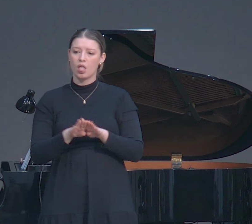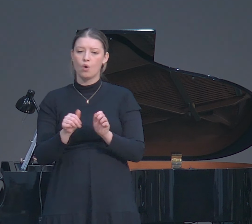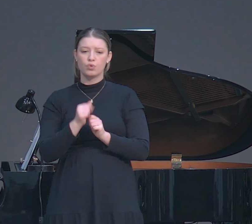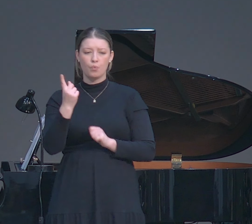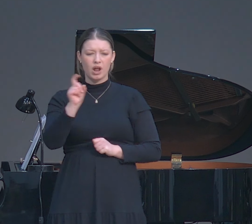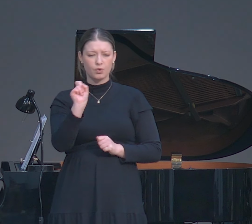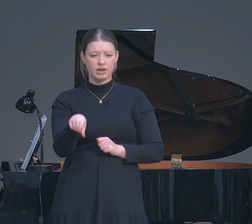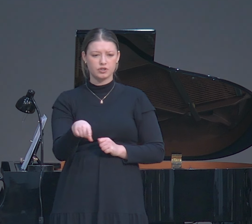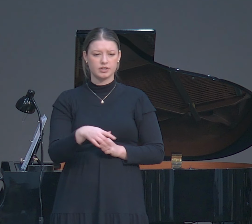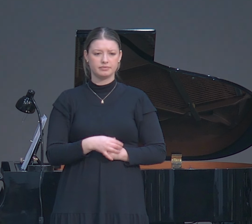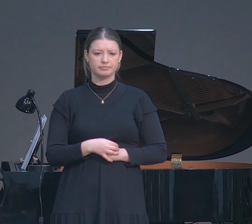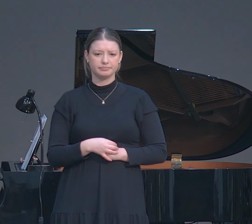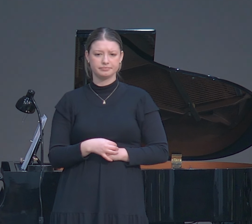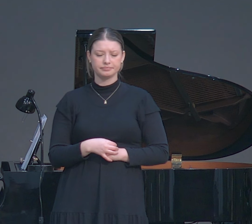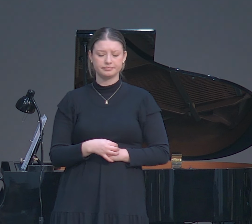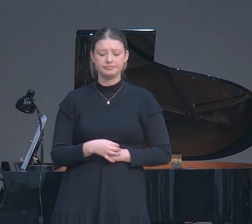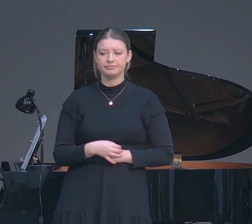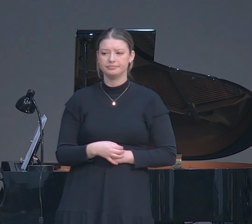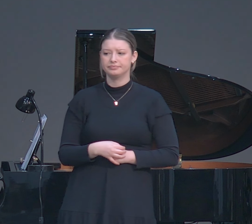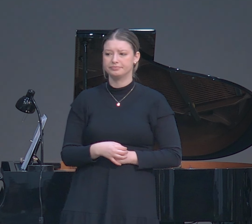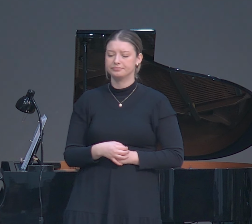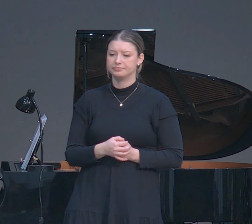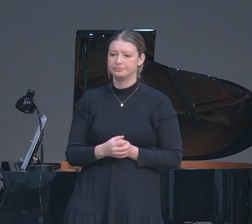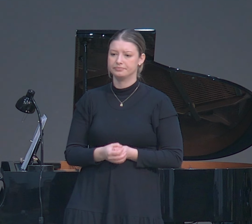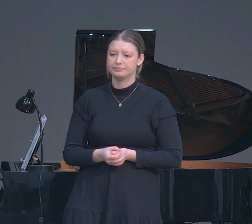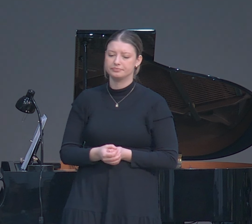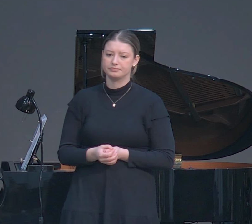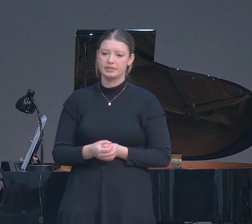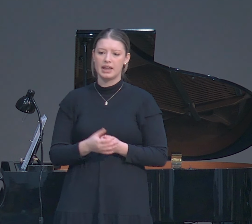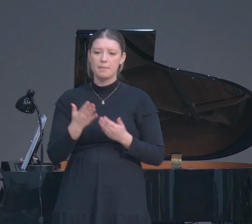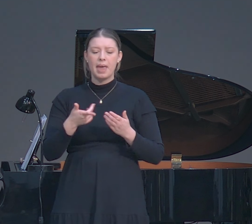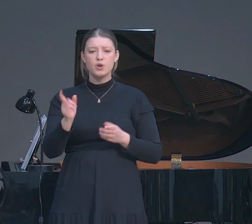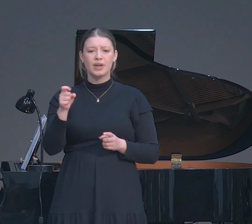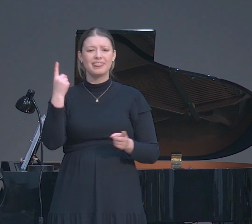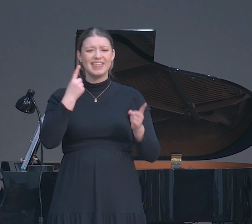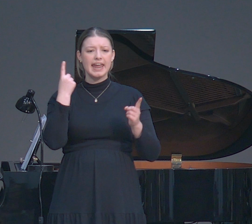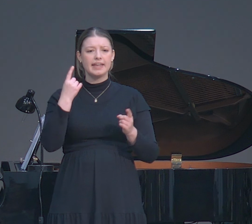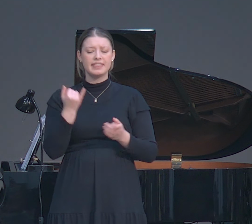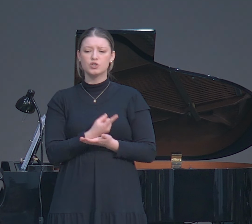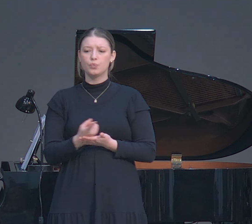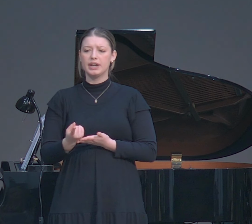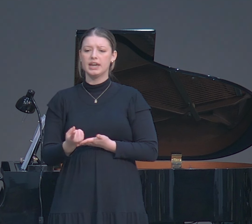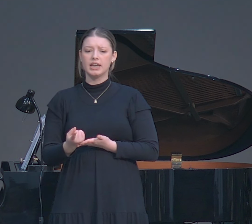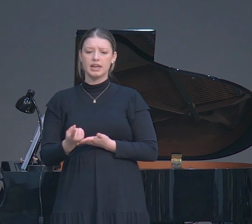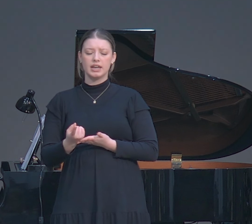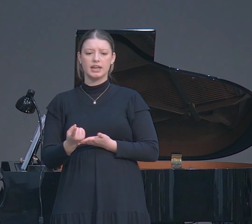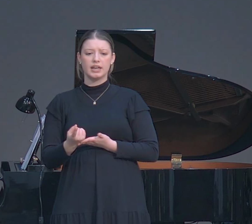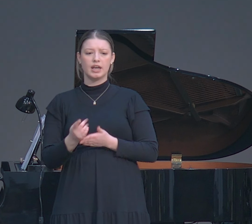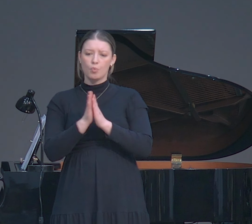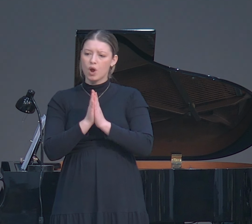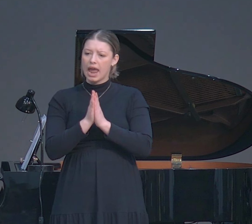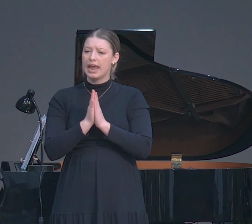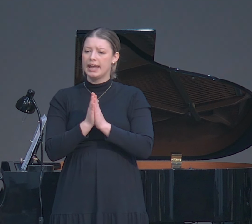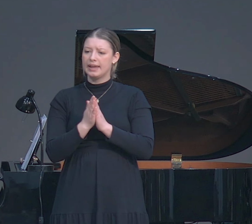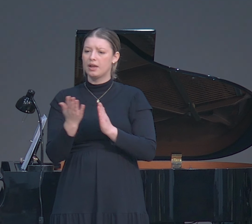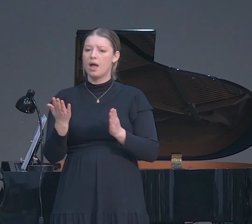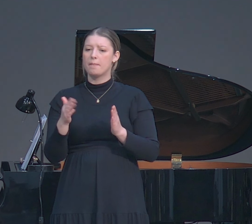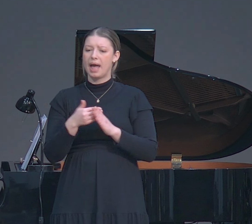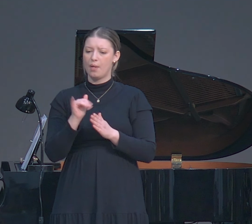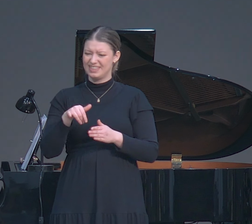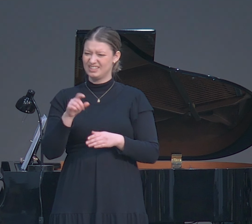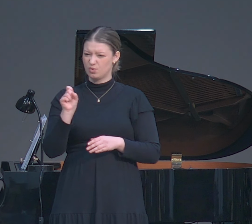question. I want to ask you a question, and maybe you can think about it this week or encourage you to pray about it. Maybe